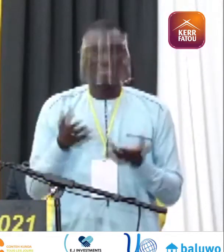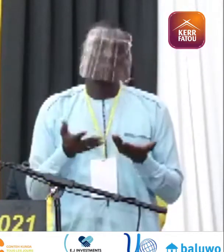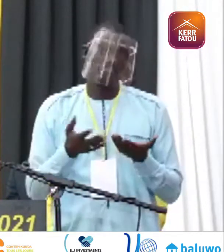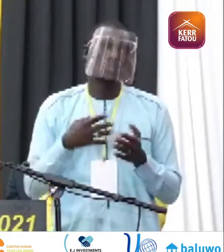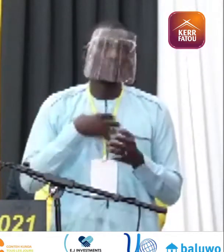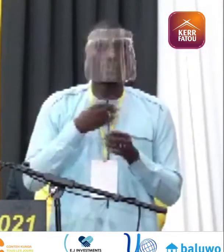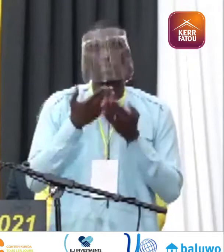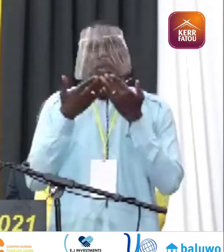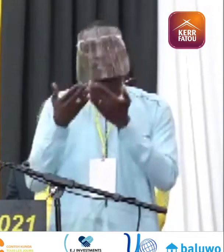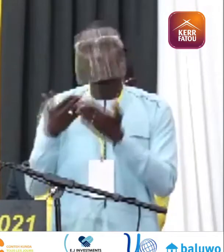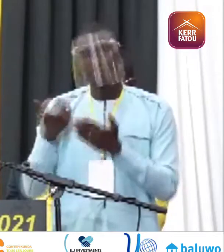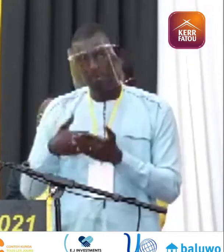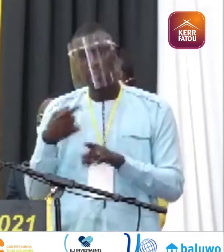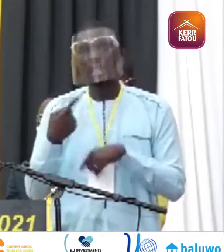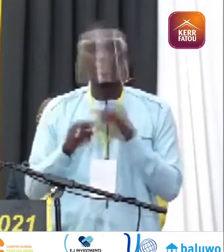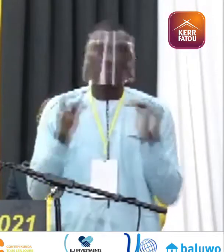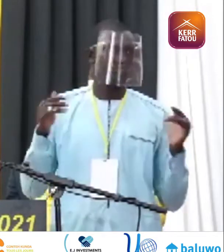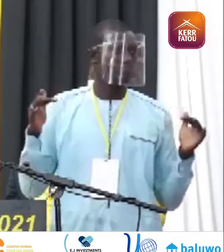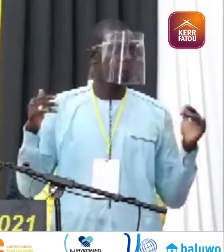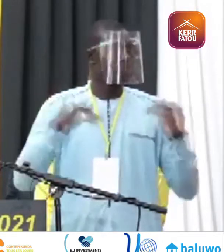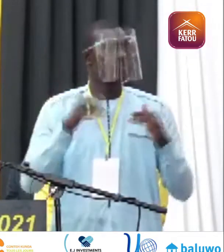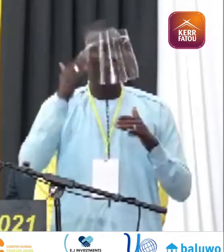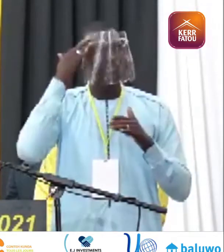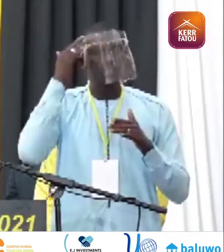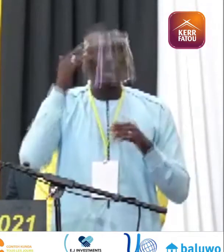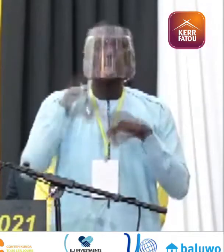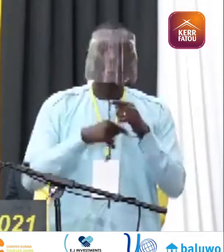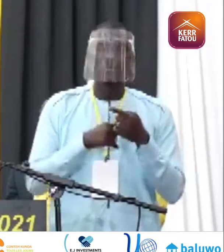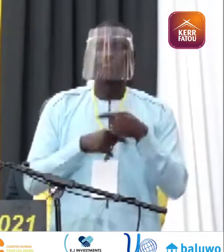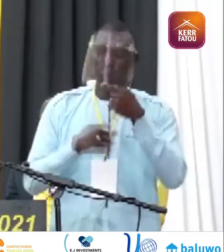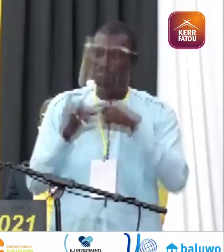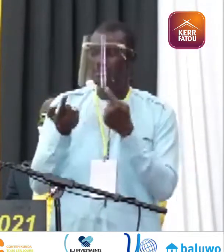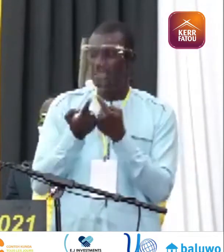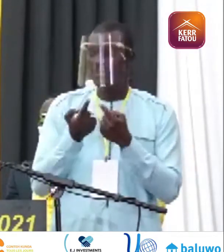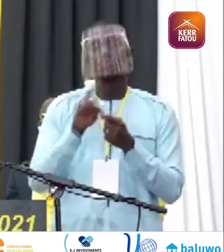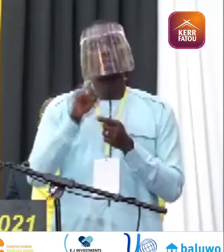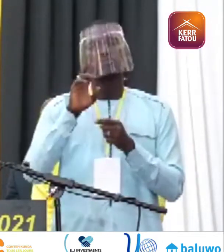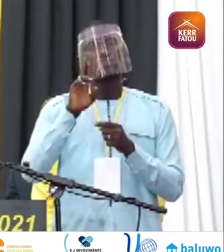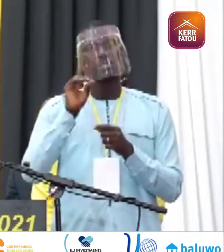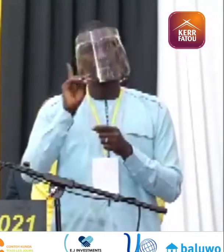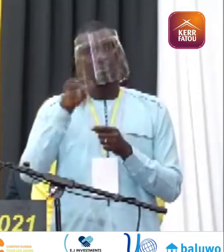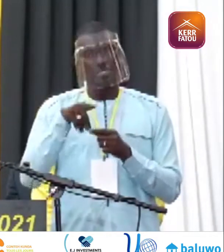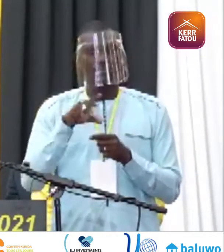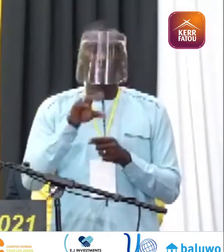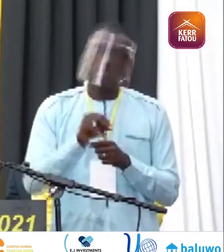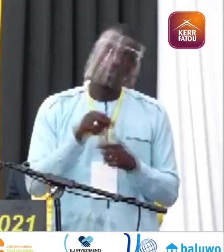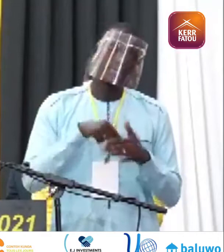of the Congress, and hopefully